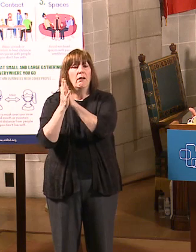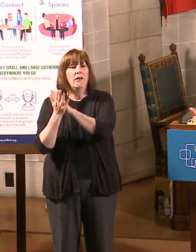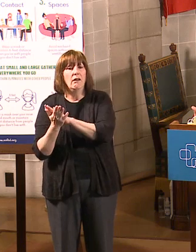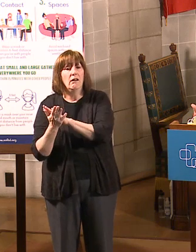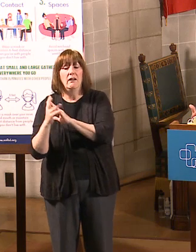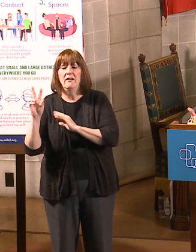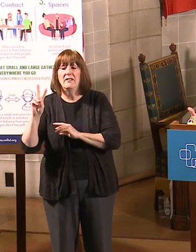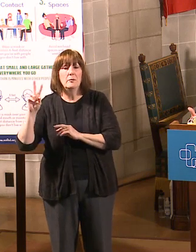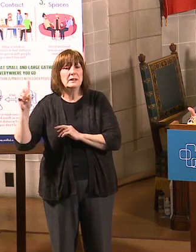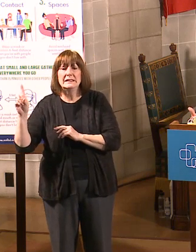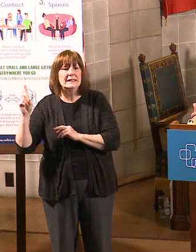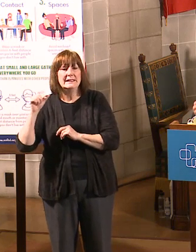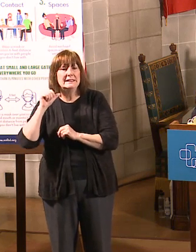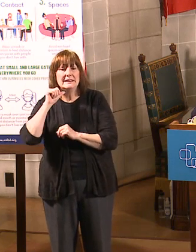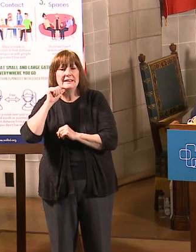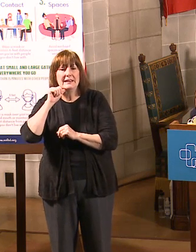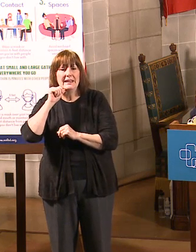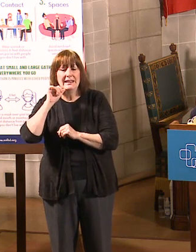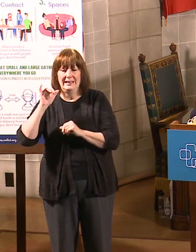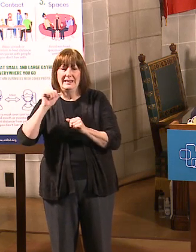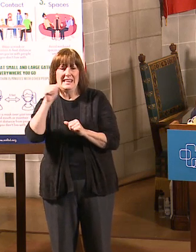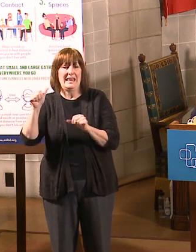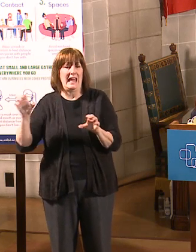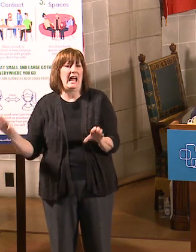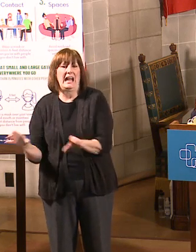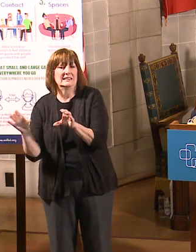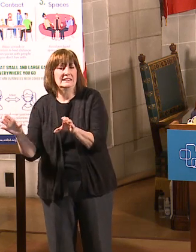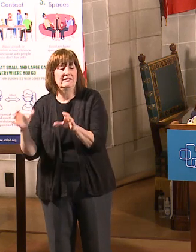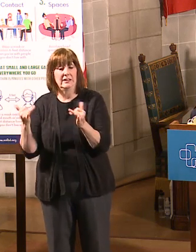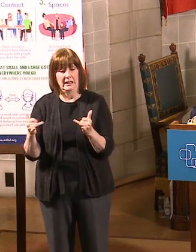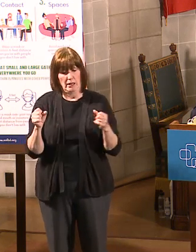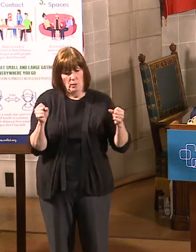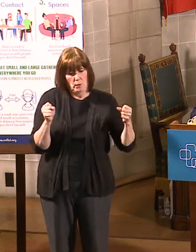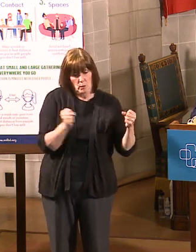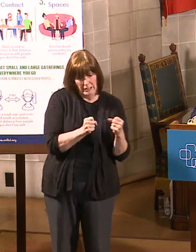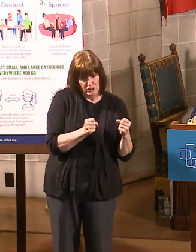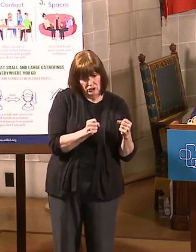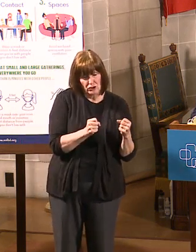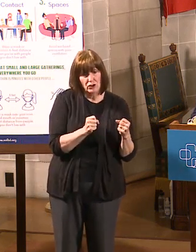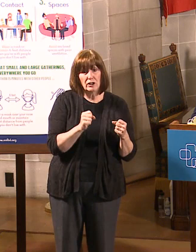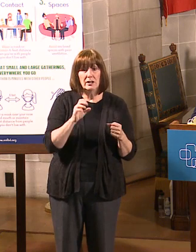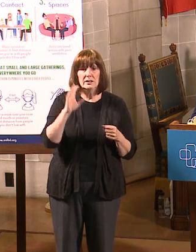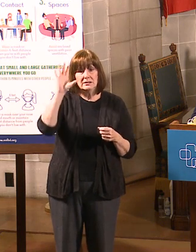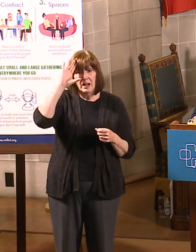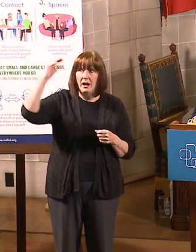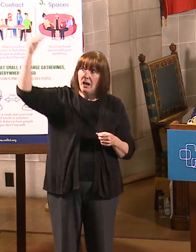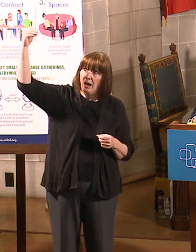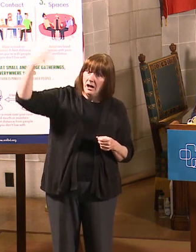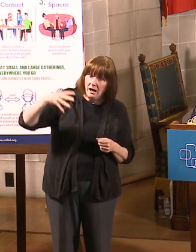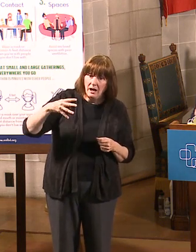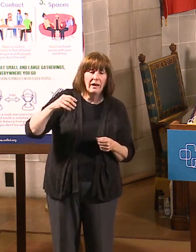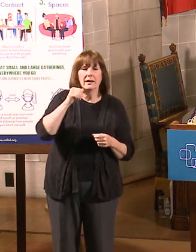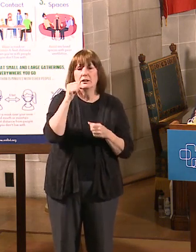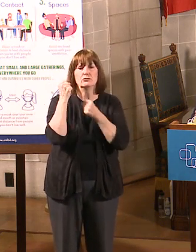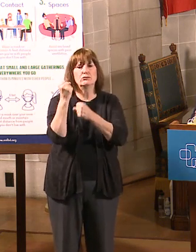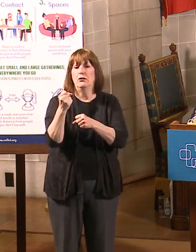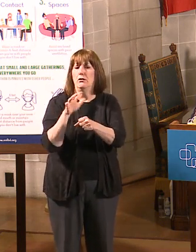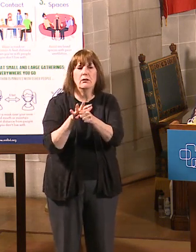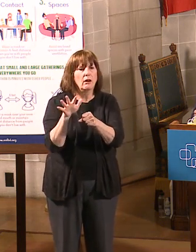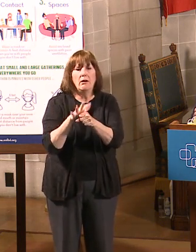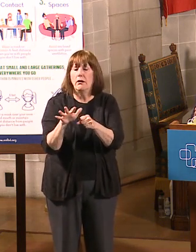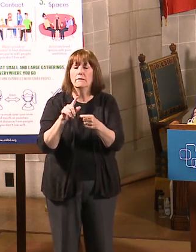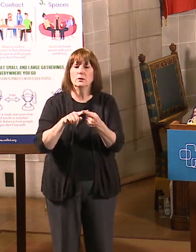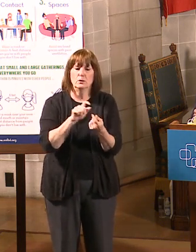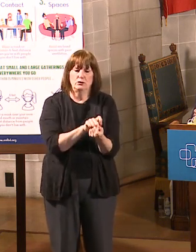vitamin D into the active form. And now when we're in our winter period, that ultraviolet light that does that is not strong enough